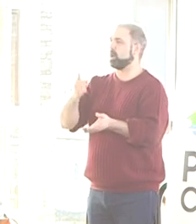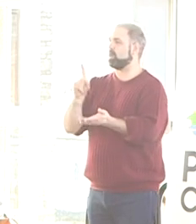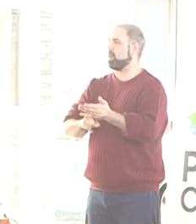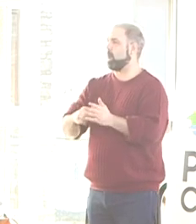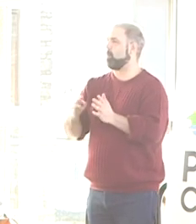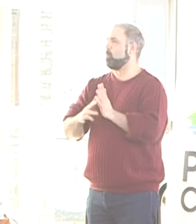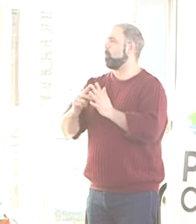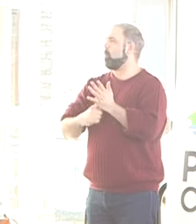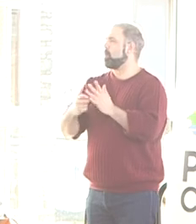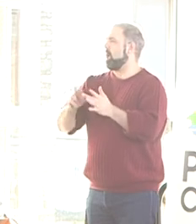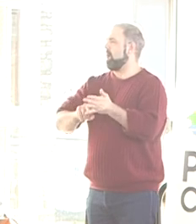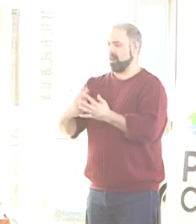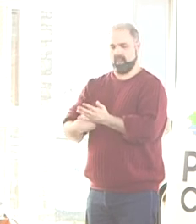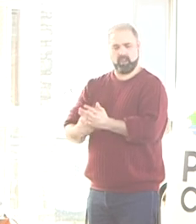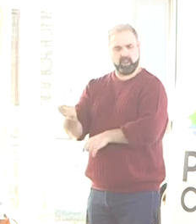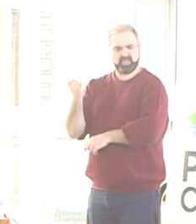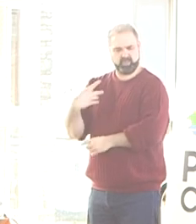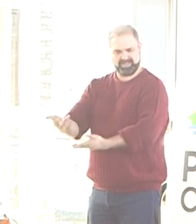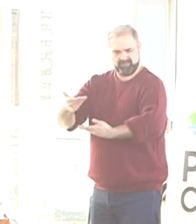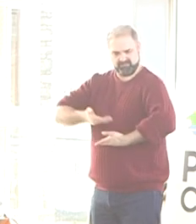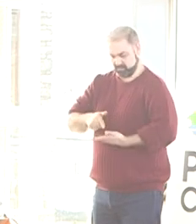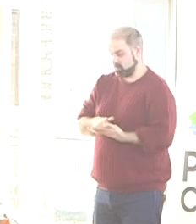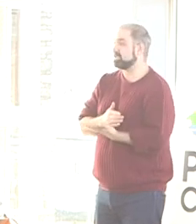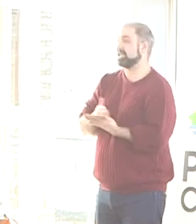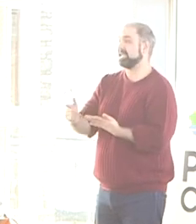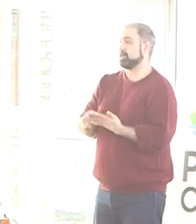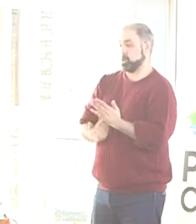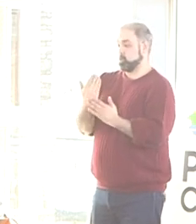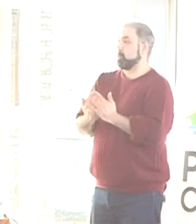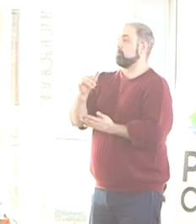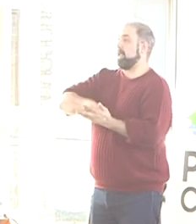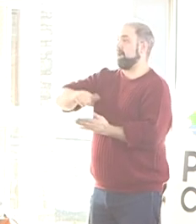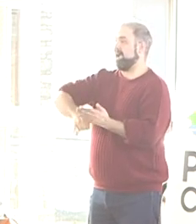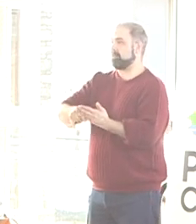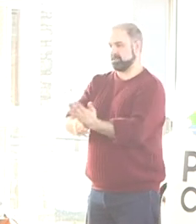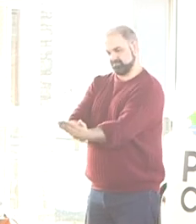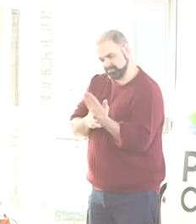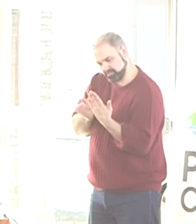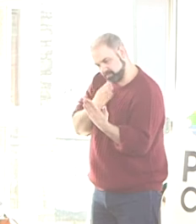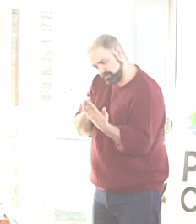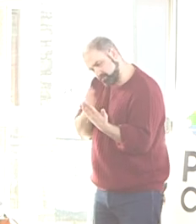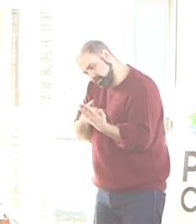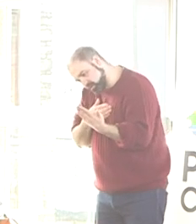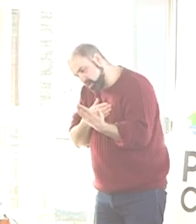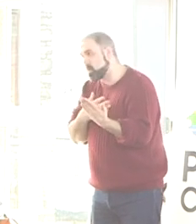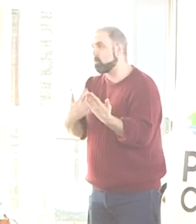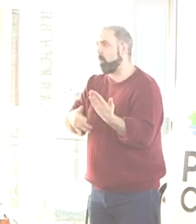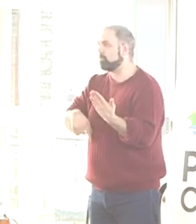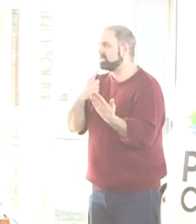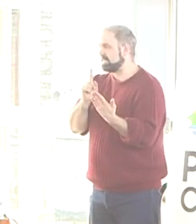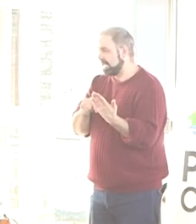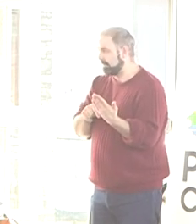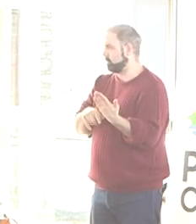paper, so it's actually a clearer copy. And it's quite humorous looking back on it on what I had said.